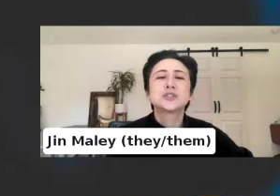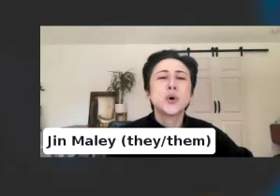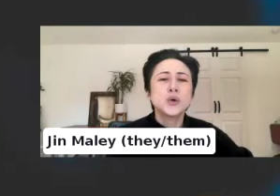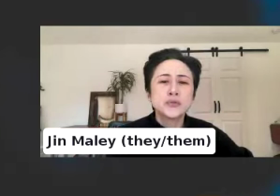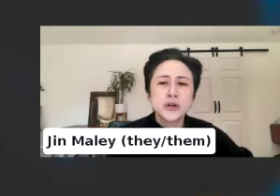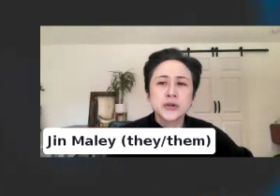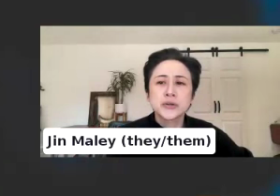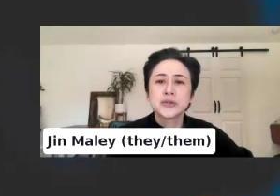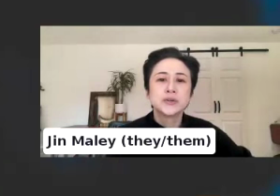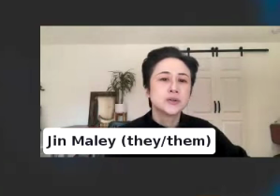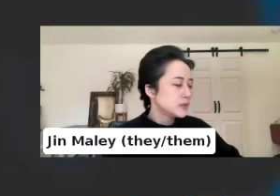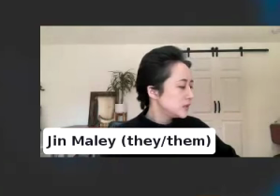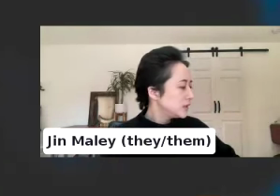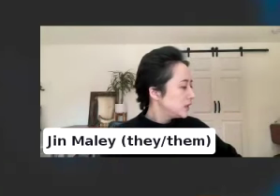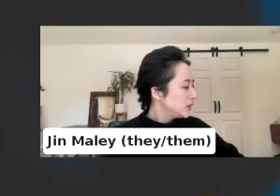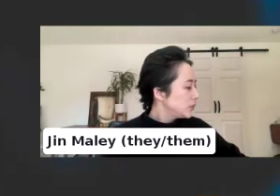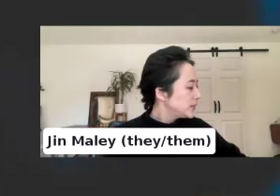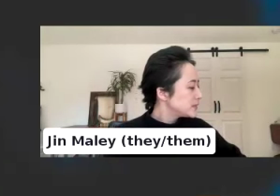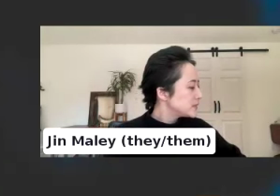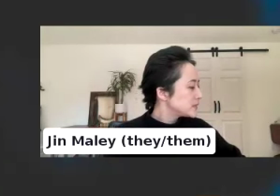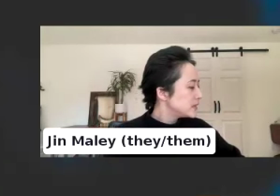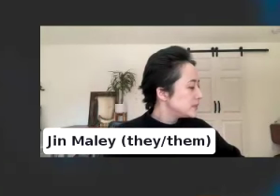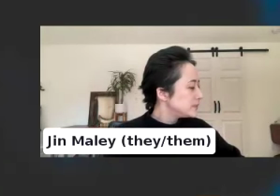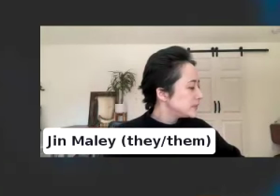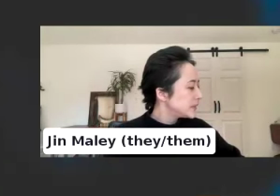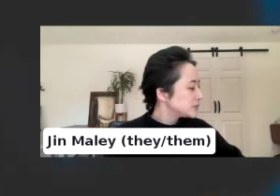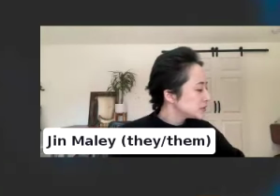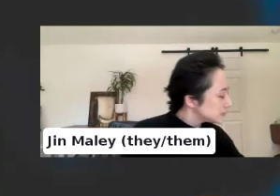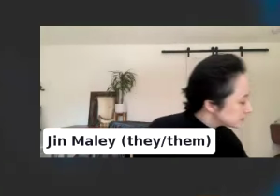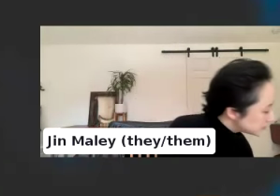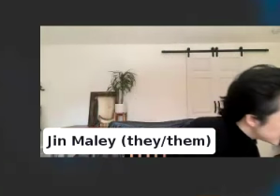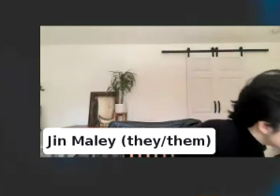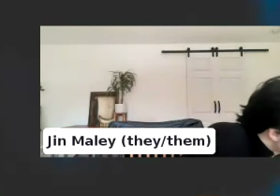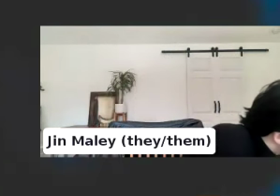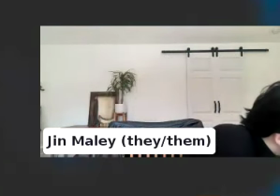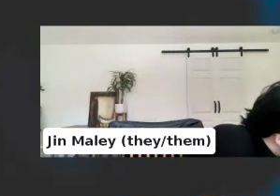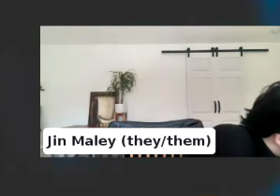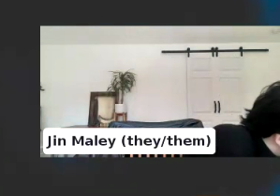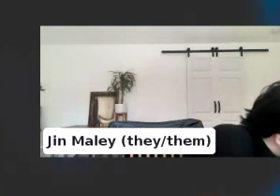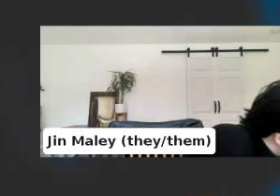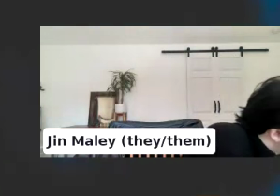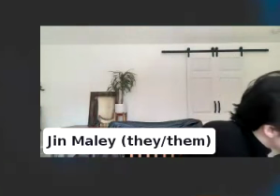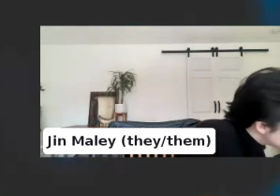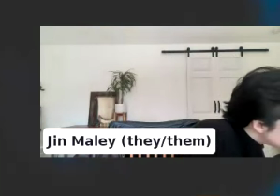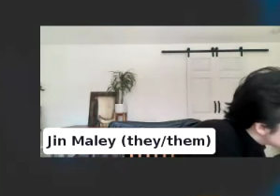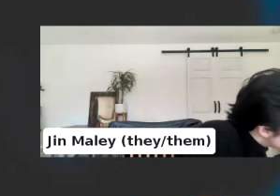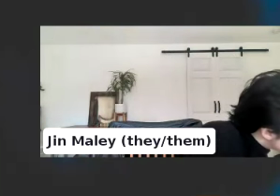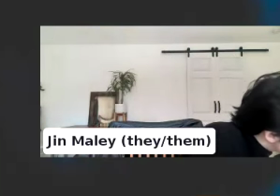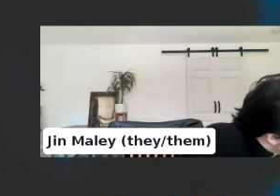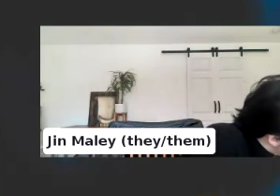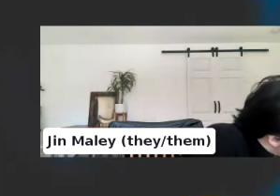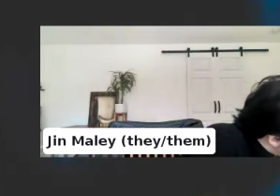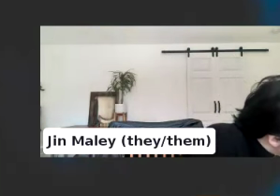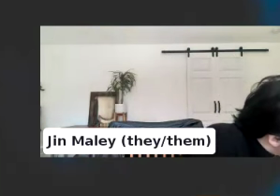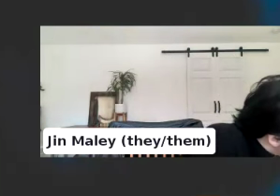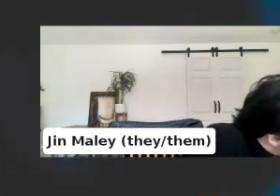Humility, soulful. What is this posture? You can't really see it here, but there's someone sort of